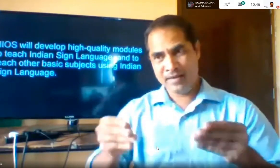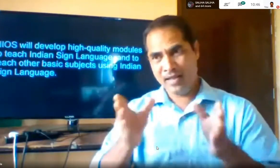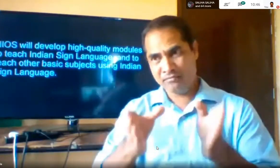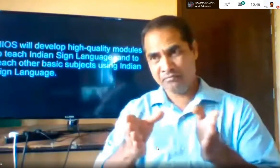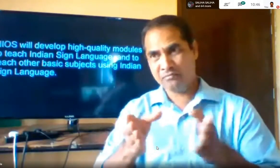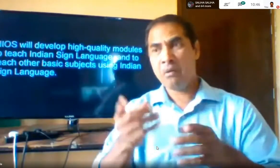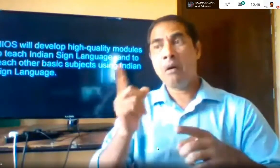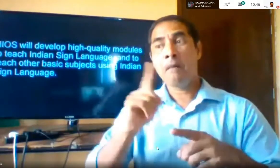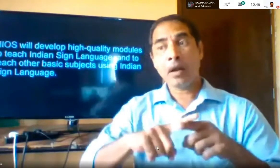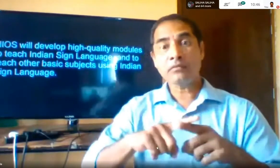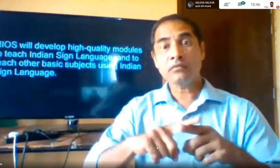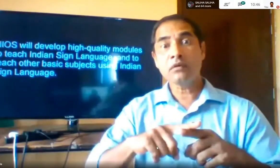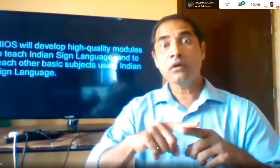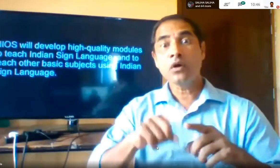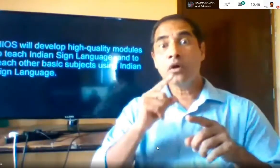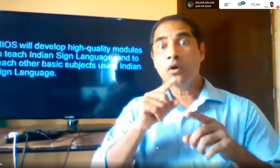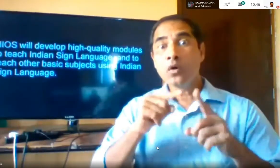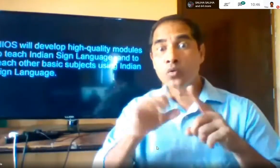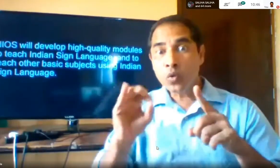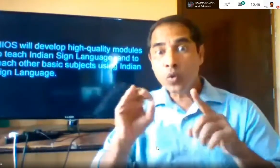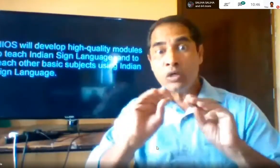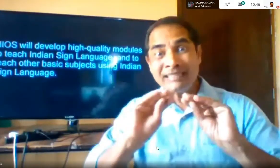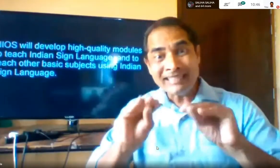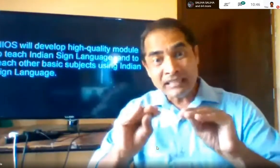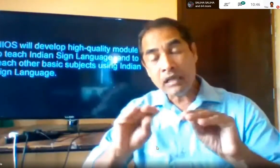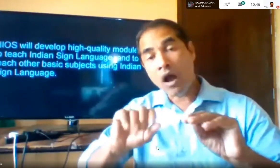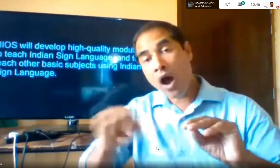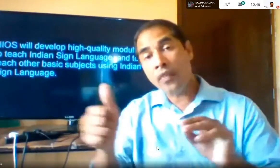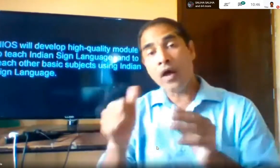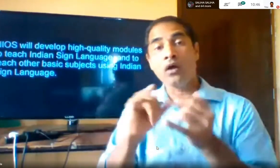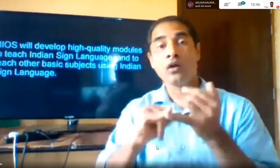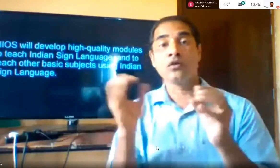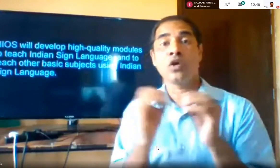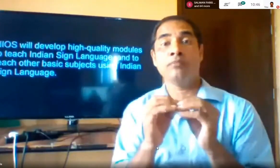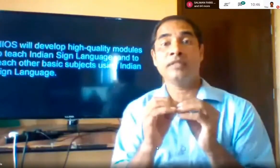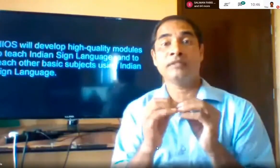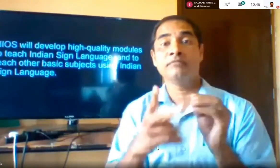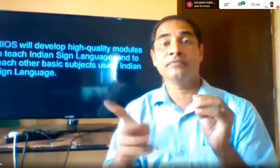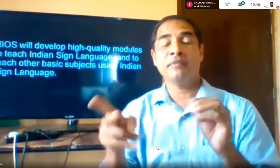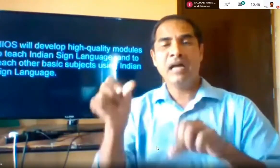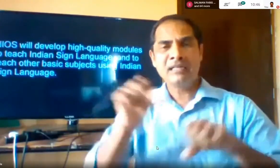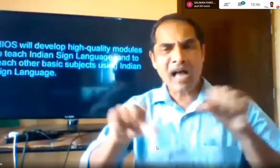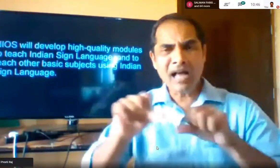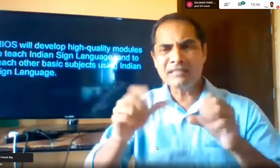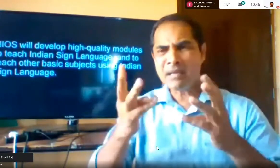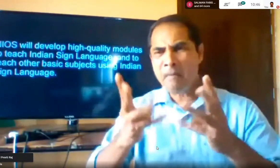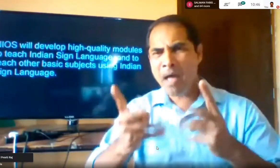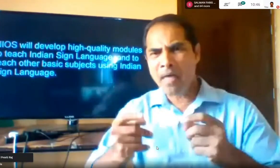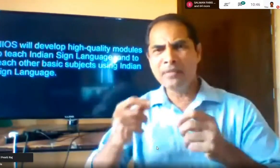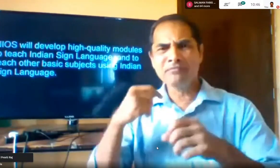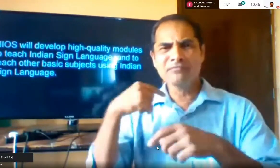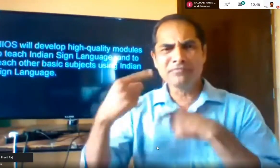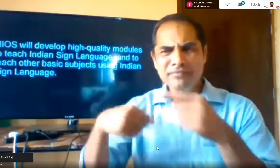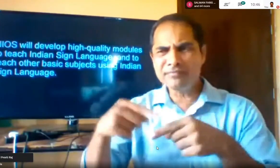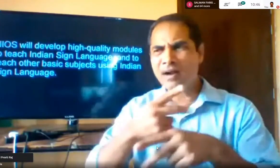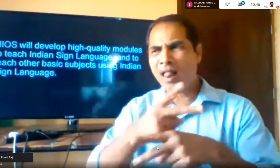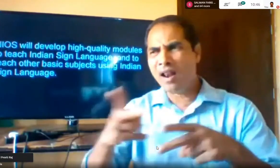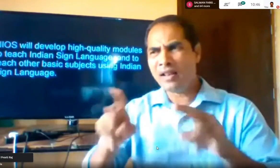modules for teaching Indian Sign Language and also other subjects like science,